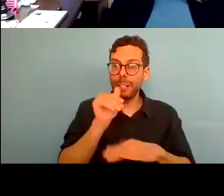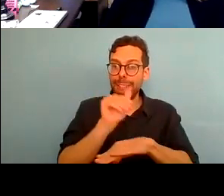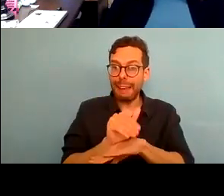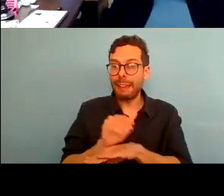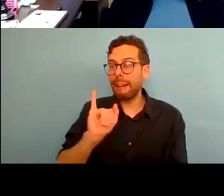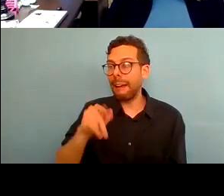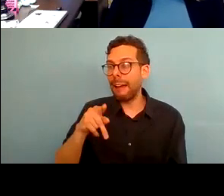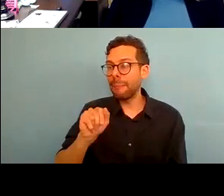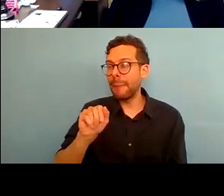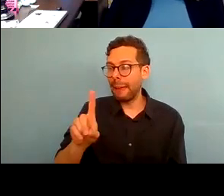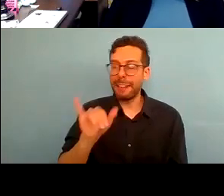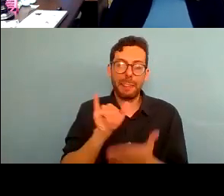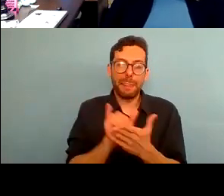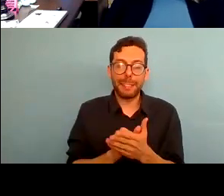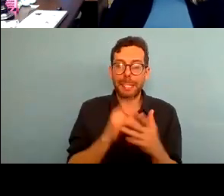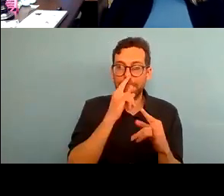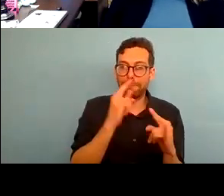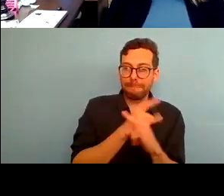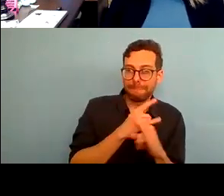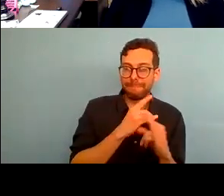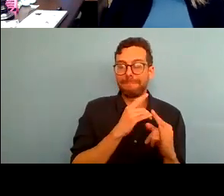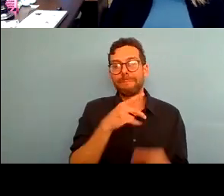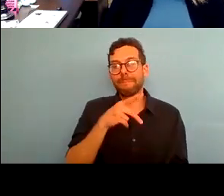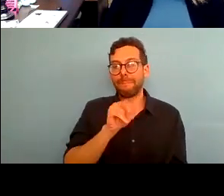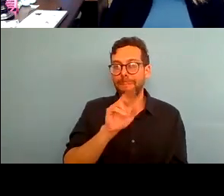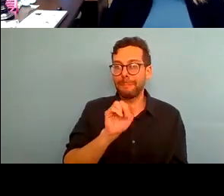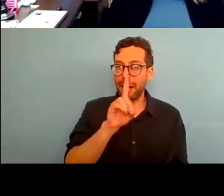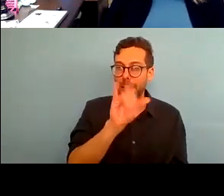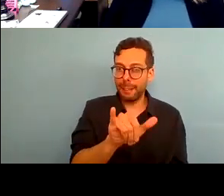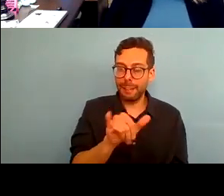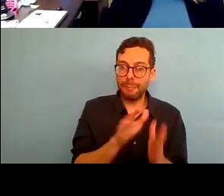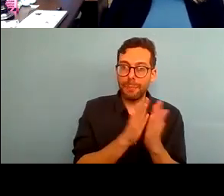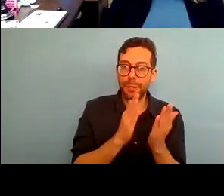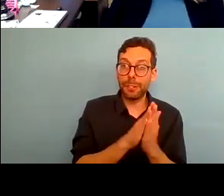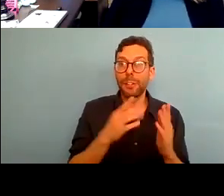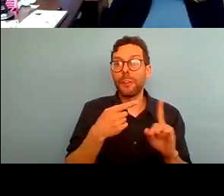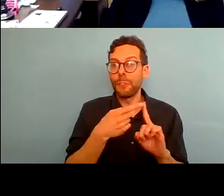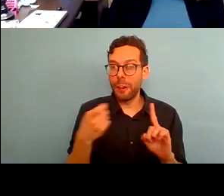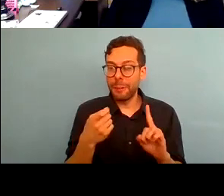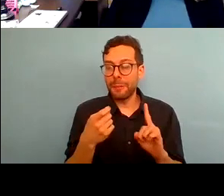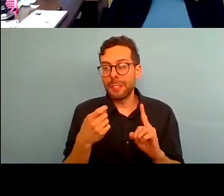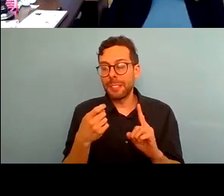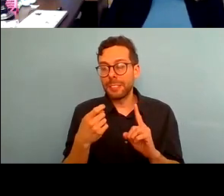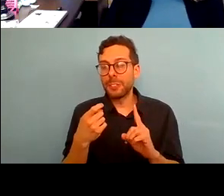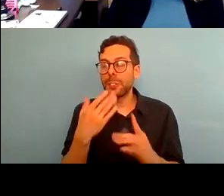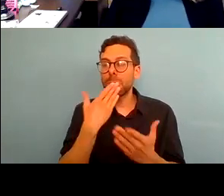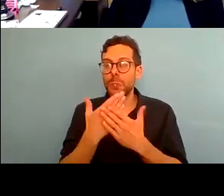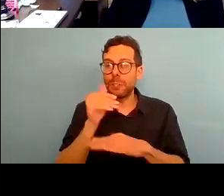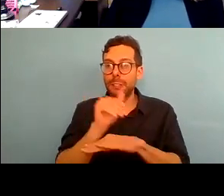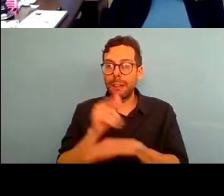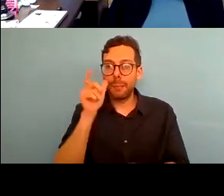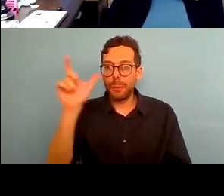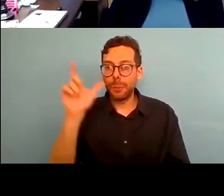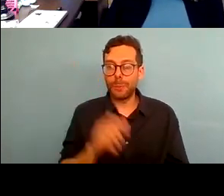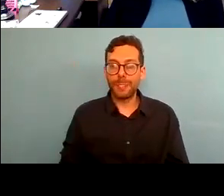Moon. And I love it because it's an updated version of that wonderful book, but very much a real life, I think, for many